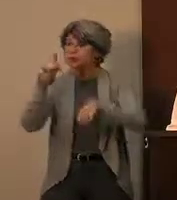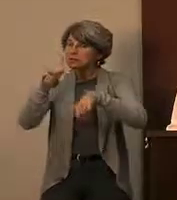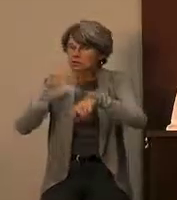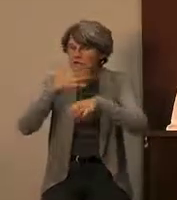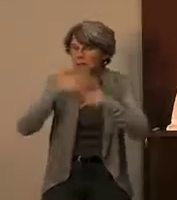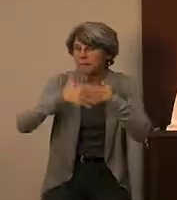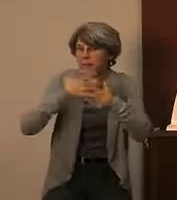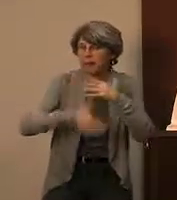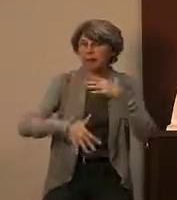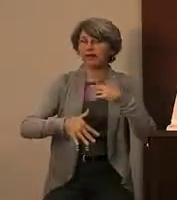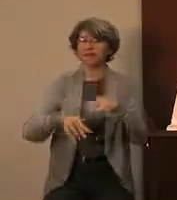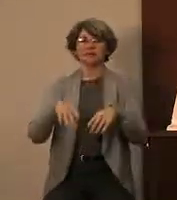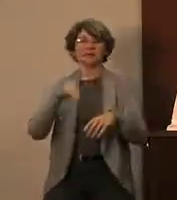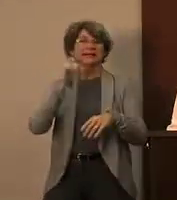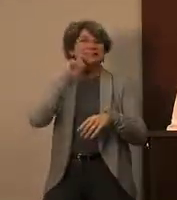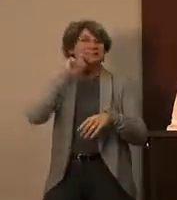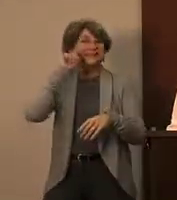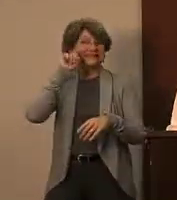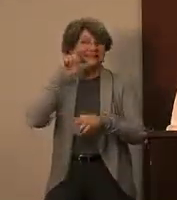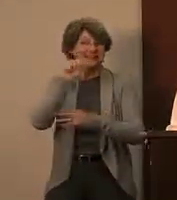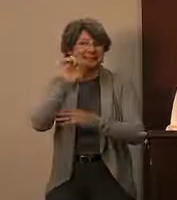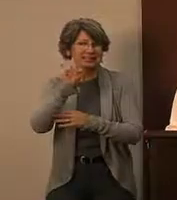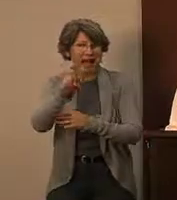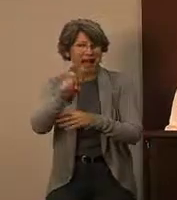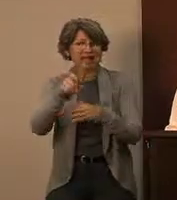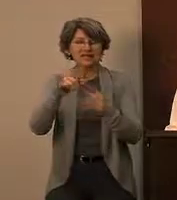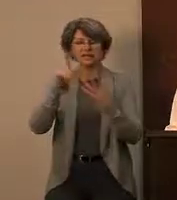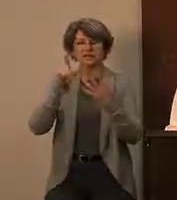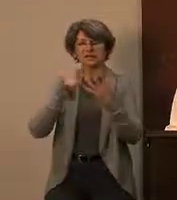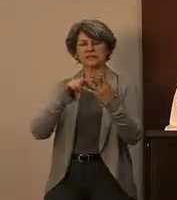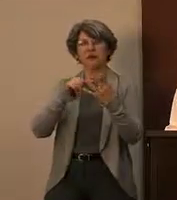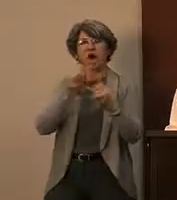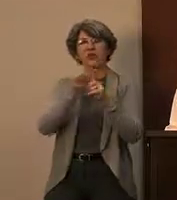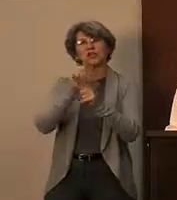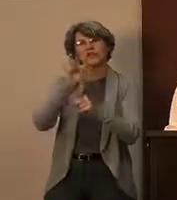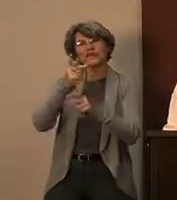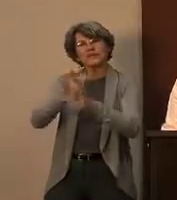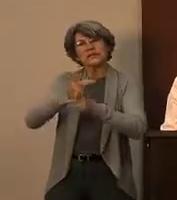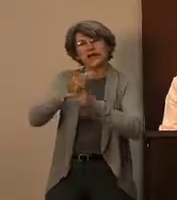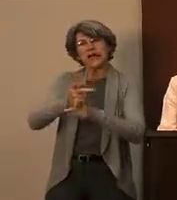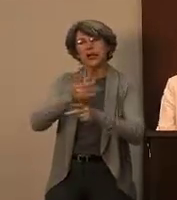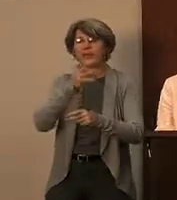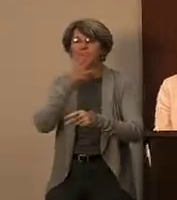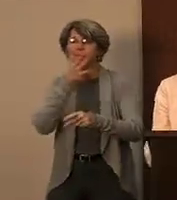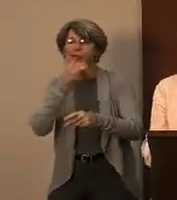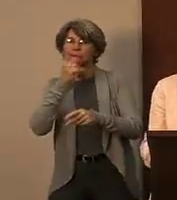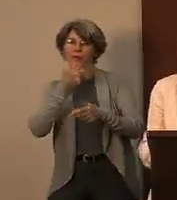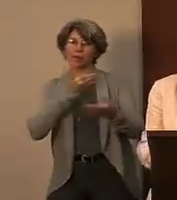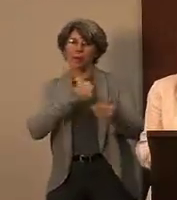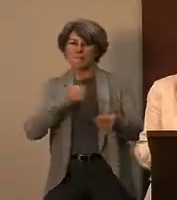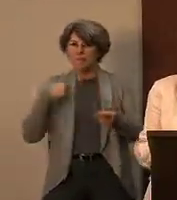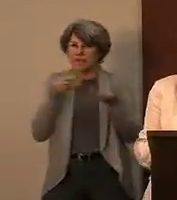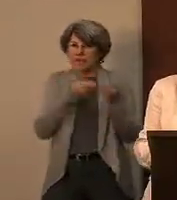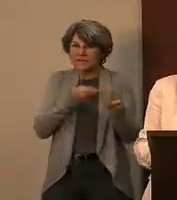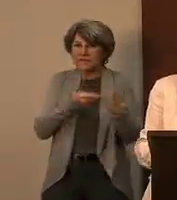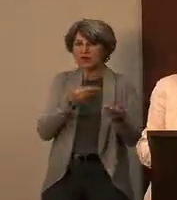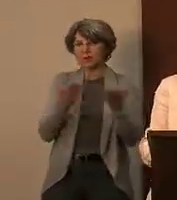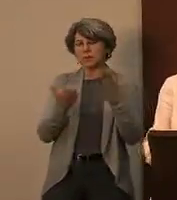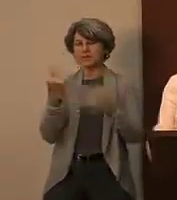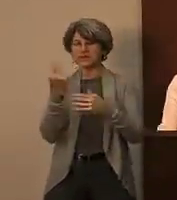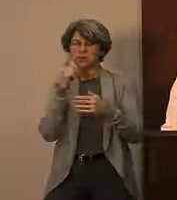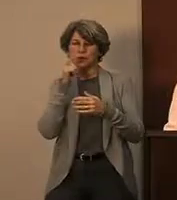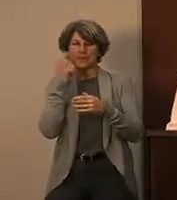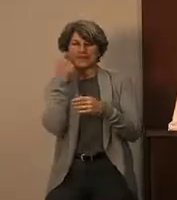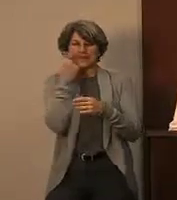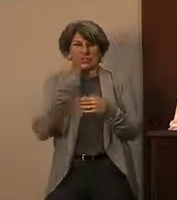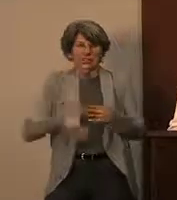sexual contact, and perinatal, those people who would take care of mothers who are breastfeeding or who have just had babies or who are